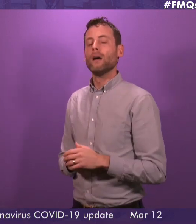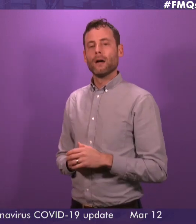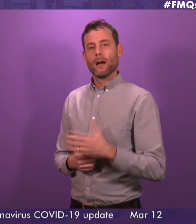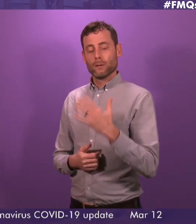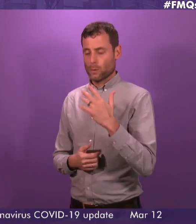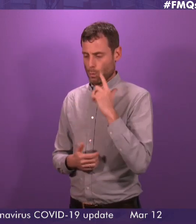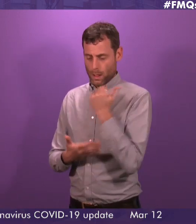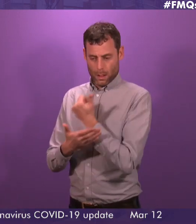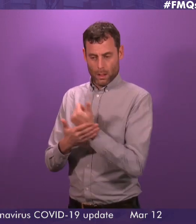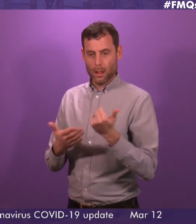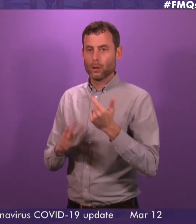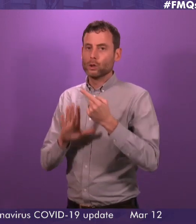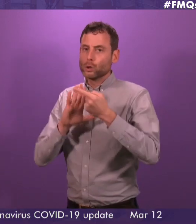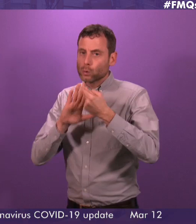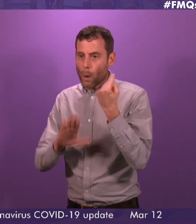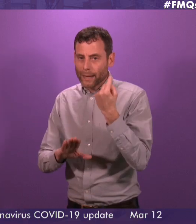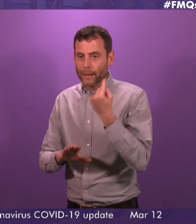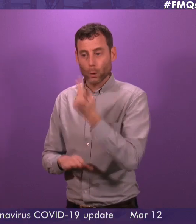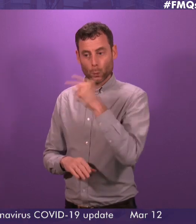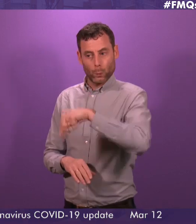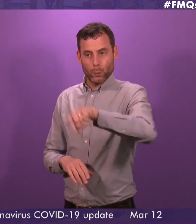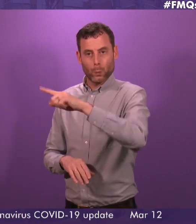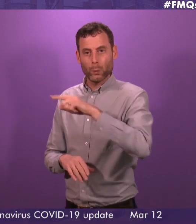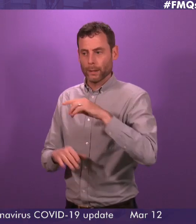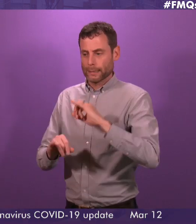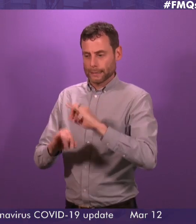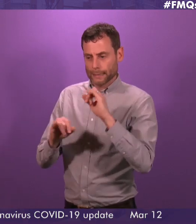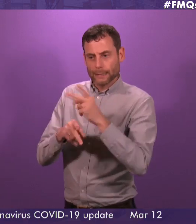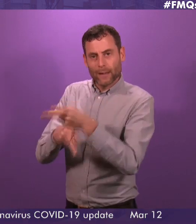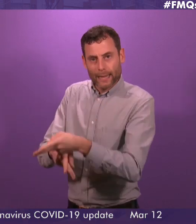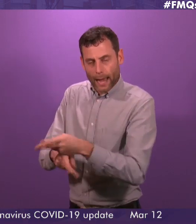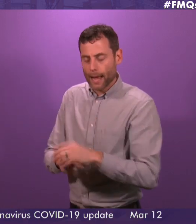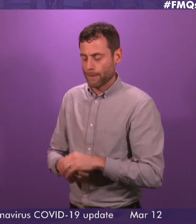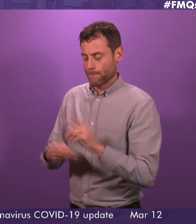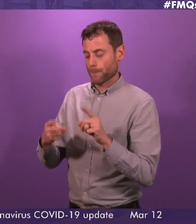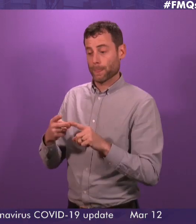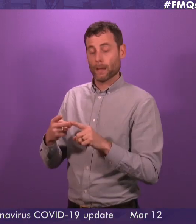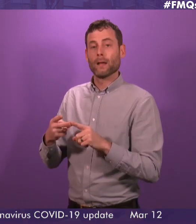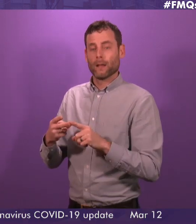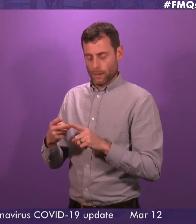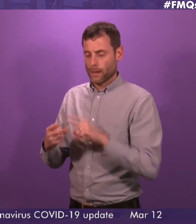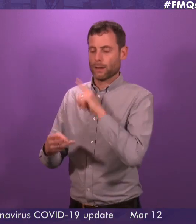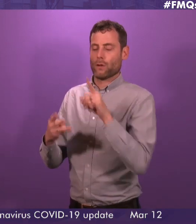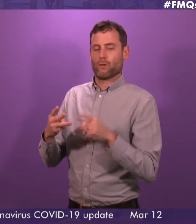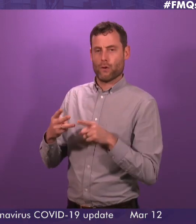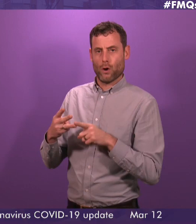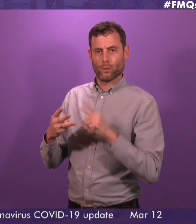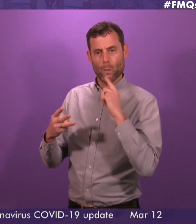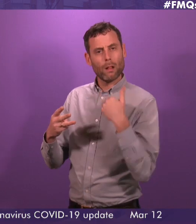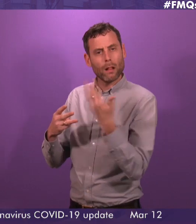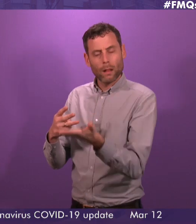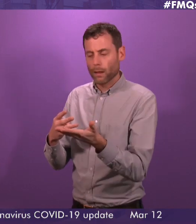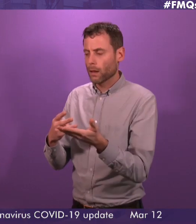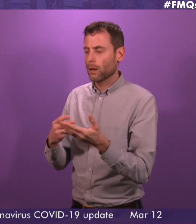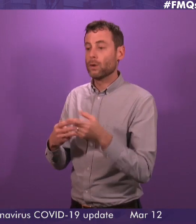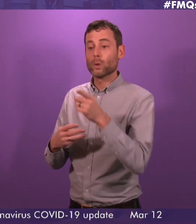those individuals currently in our intensive care units and continuing in our intensive care units. And thirdly, those